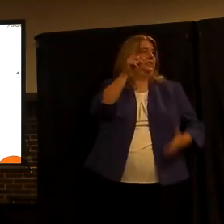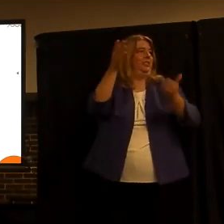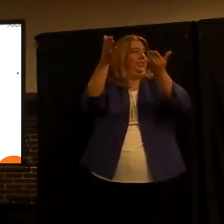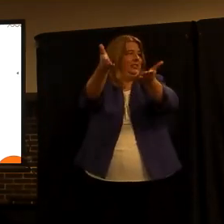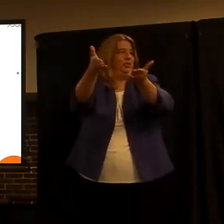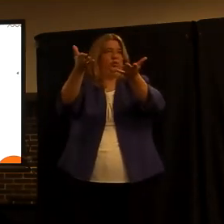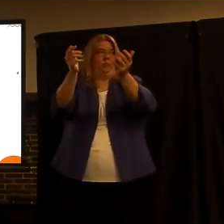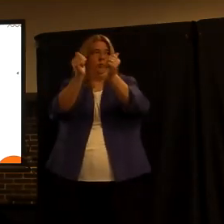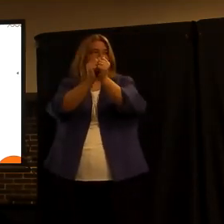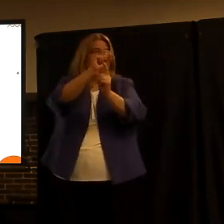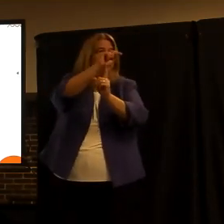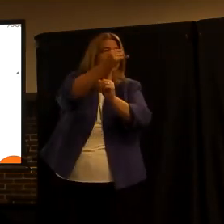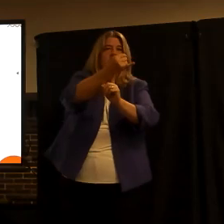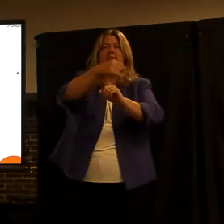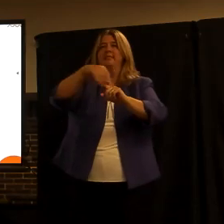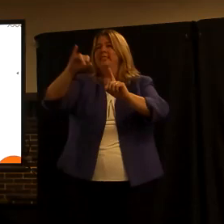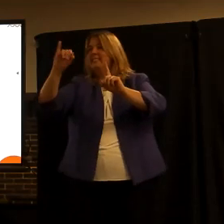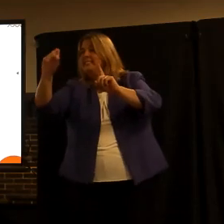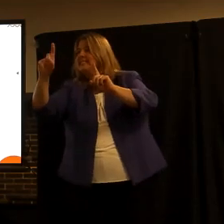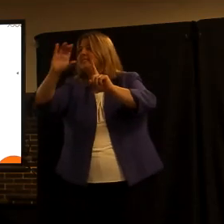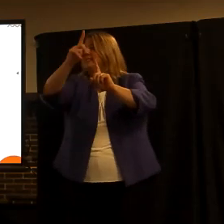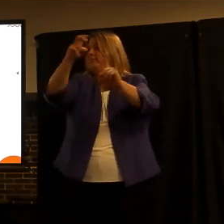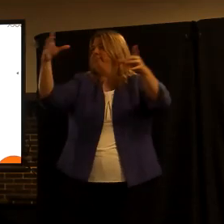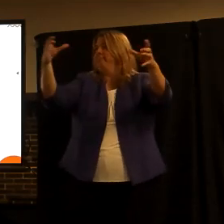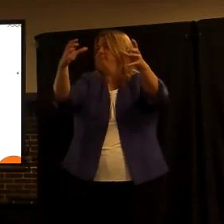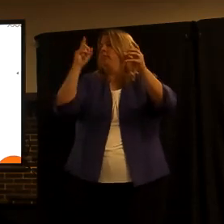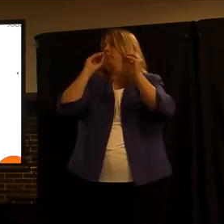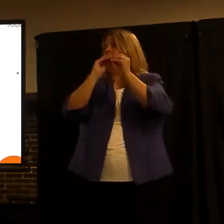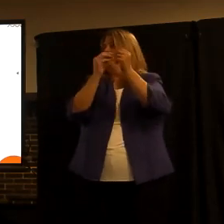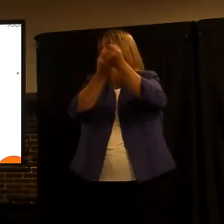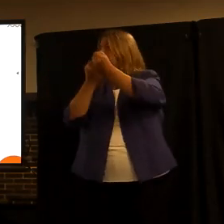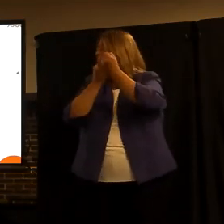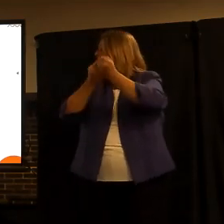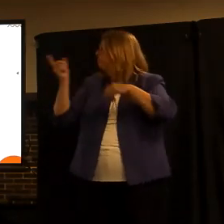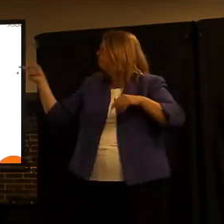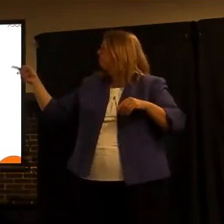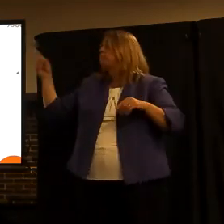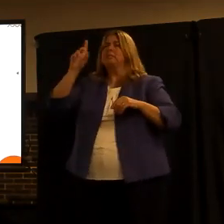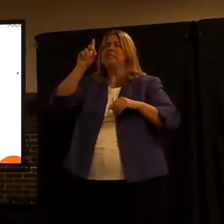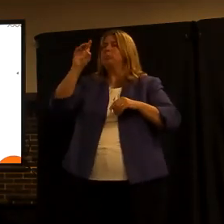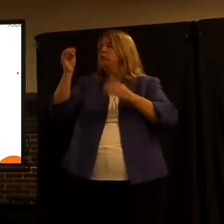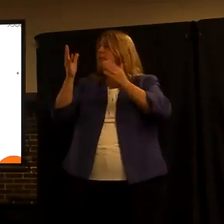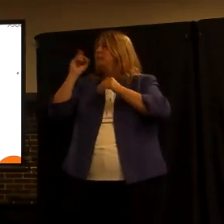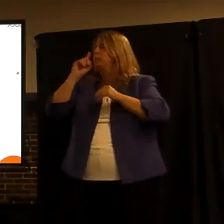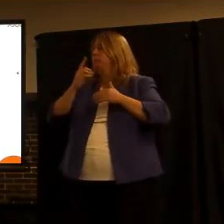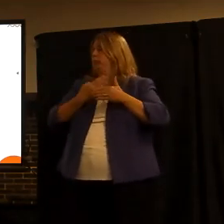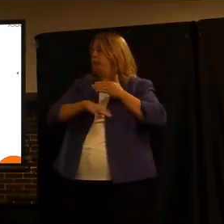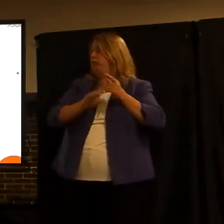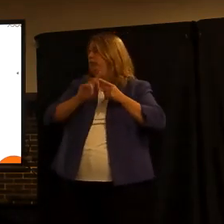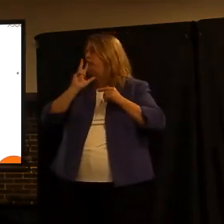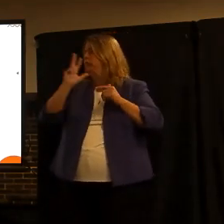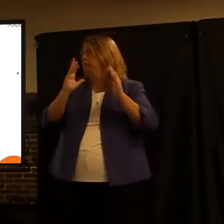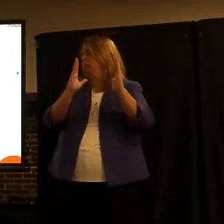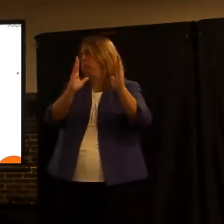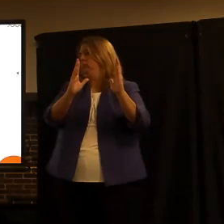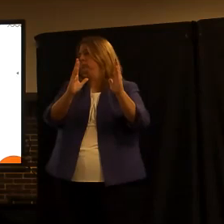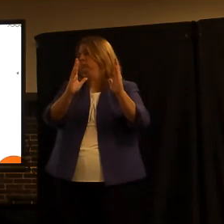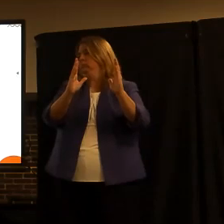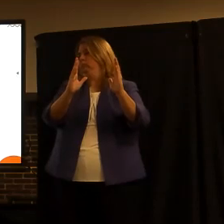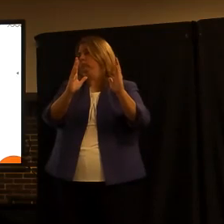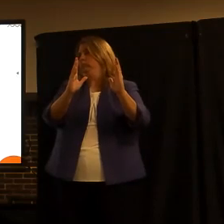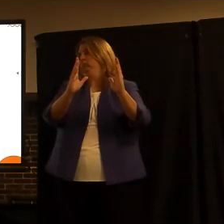a part of that network. And now ISD also has a stance within that network. So it gives us an opportunity to continue to